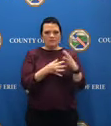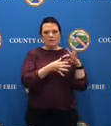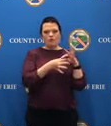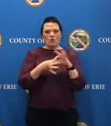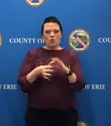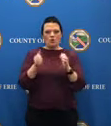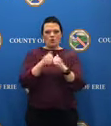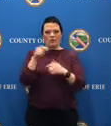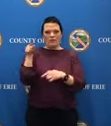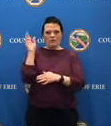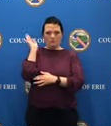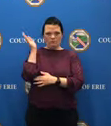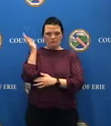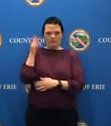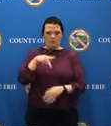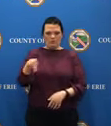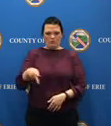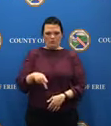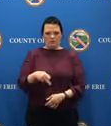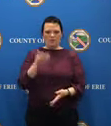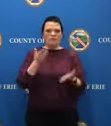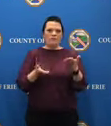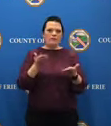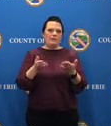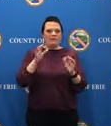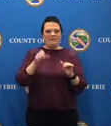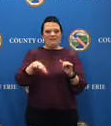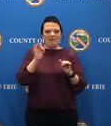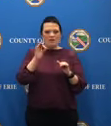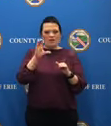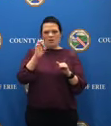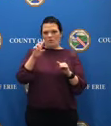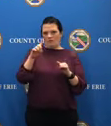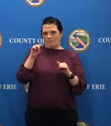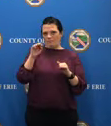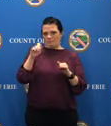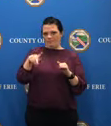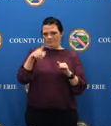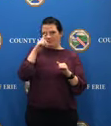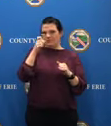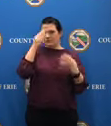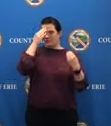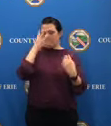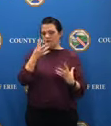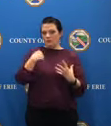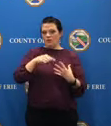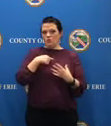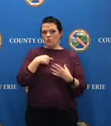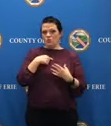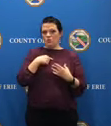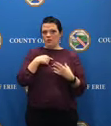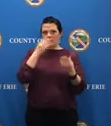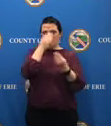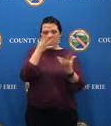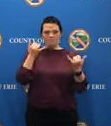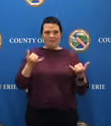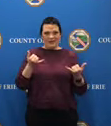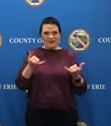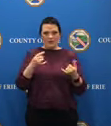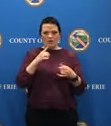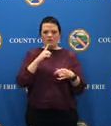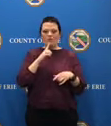associated with the presentation and what you might be able to find on the COVID map, because the information that we present here is actually the